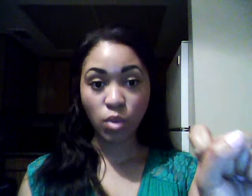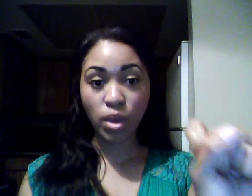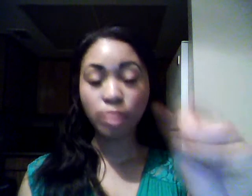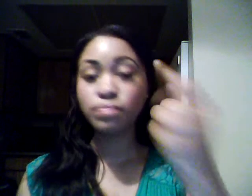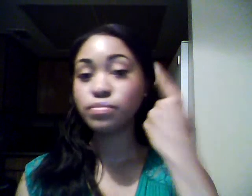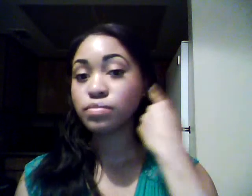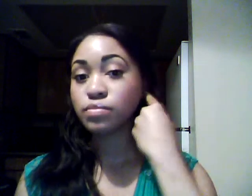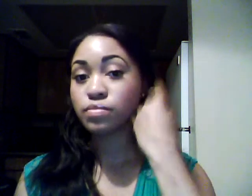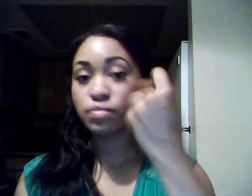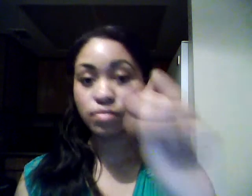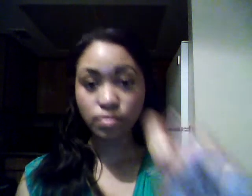Okay?